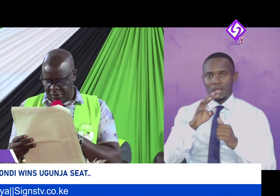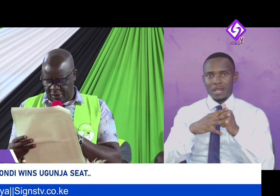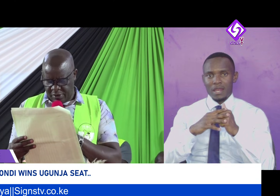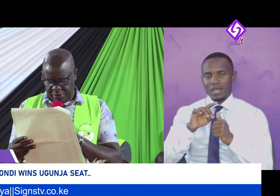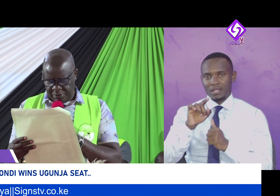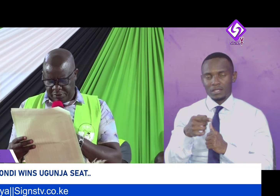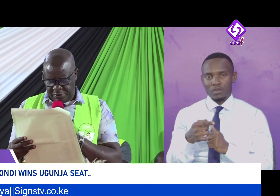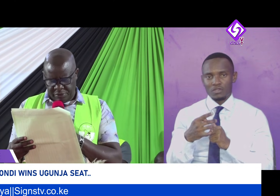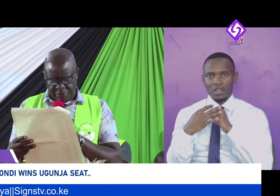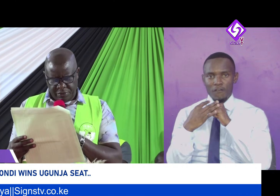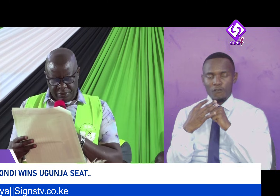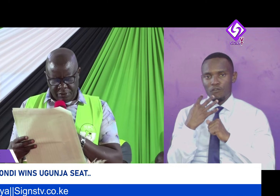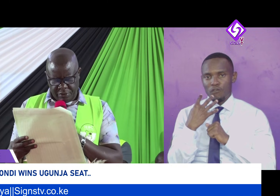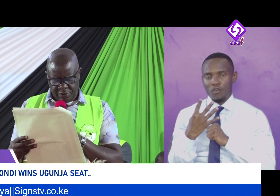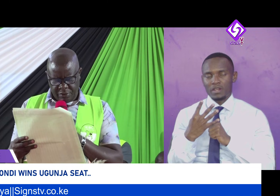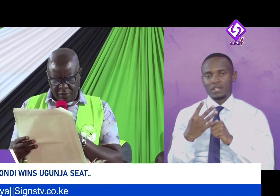9,477.